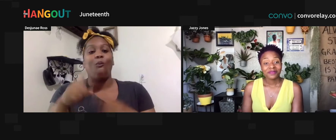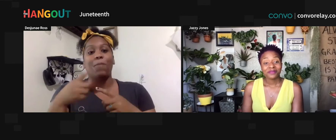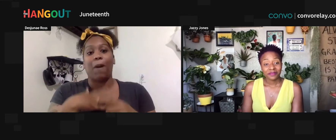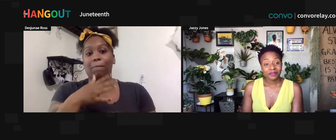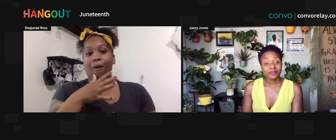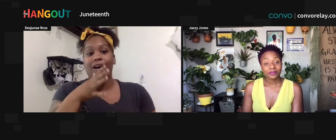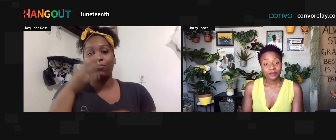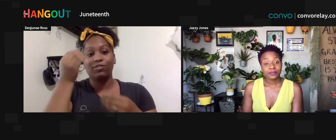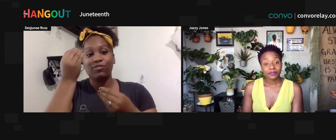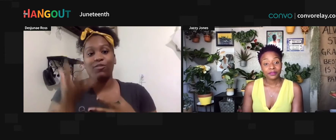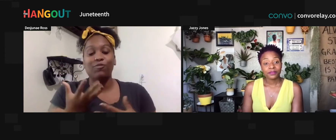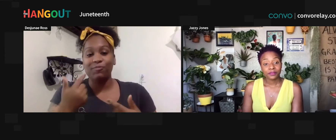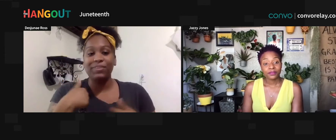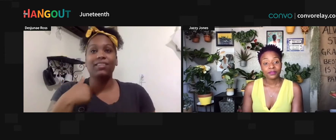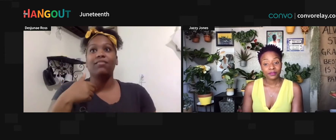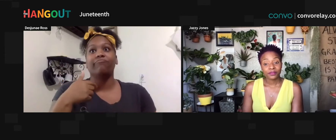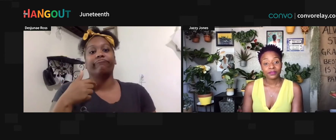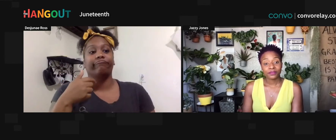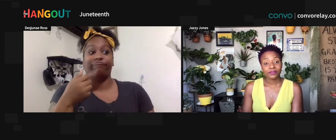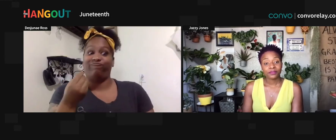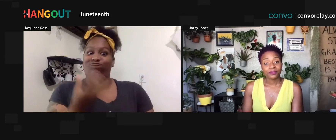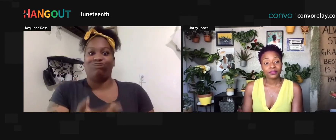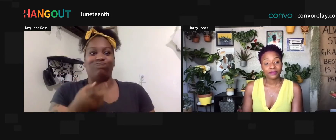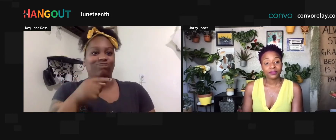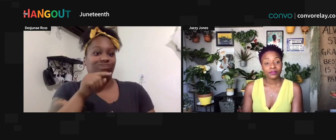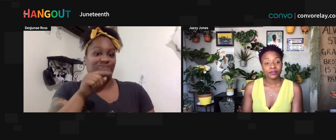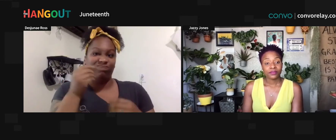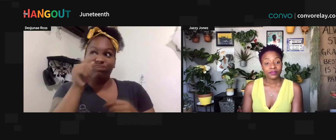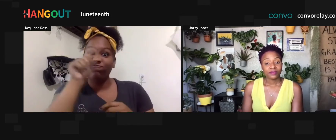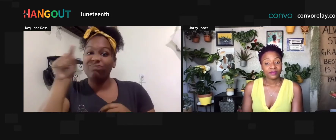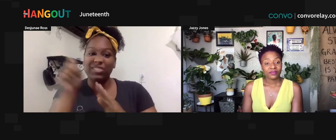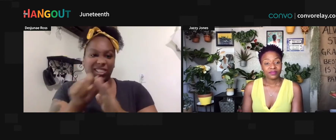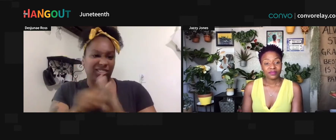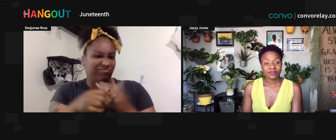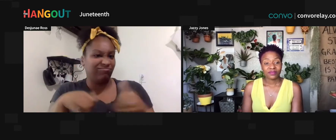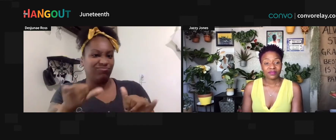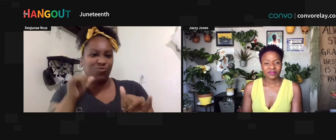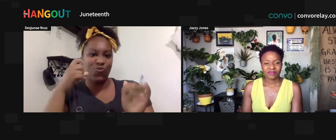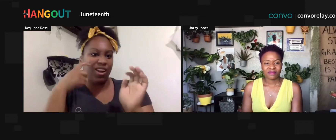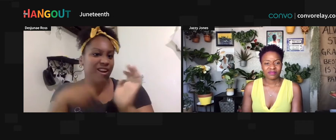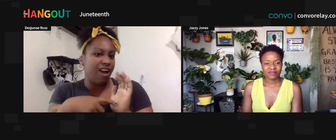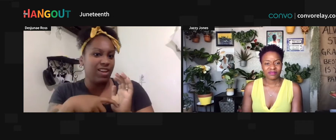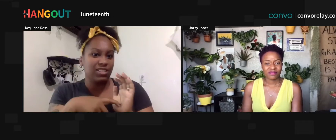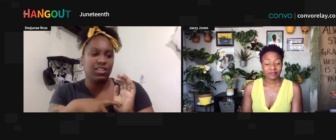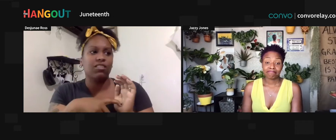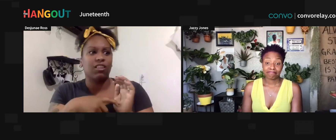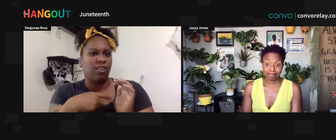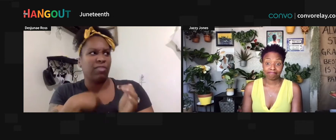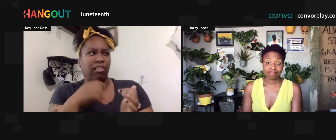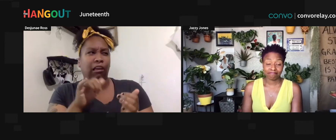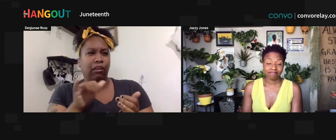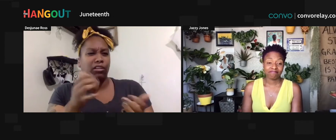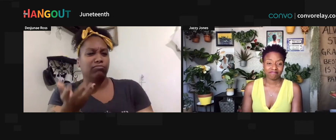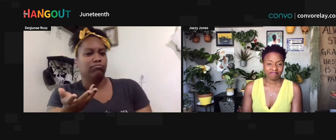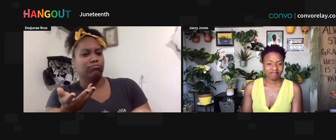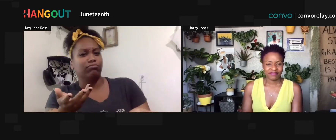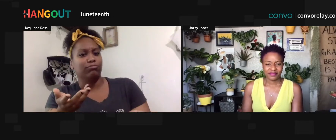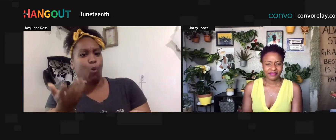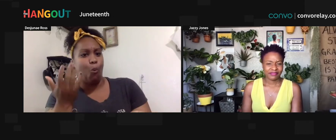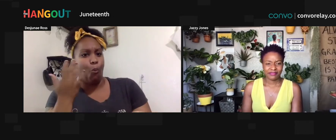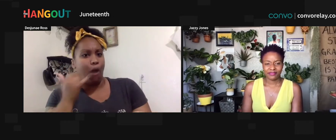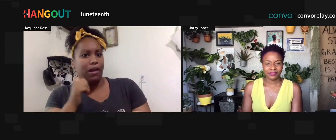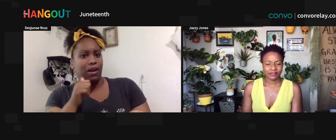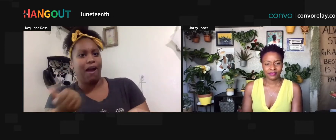while ago. And so I remember my mom had told me, she said, look, a lot of the states don't recognize Juneteenth